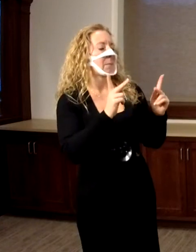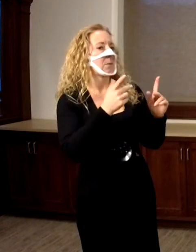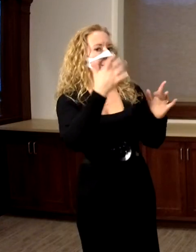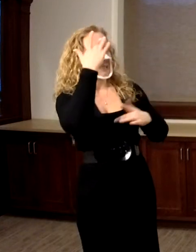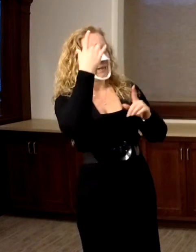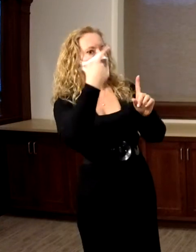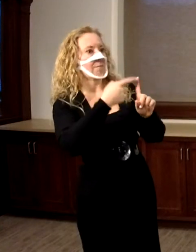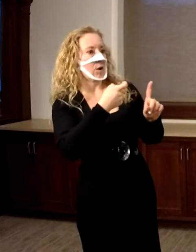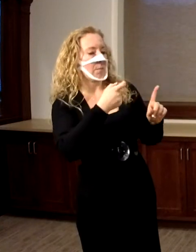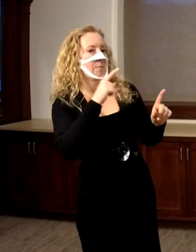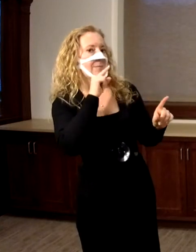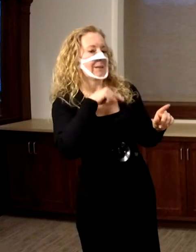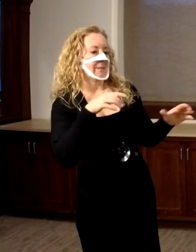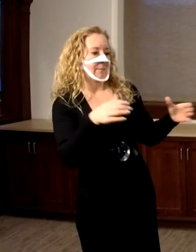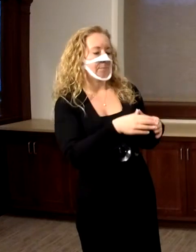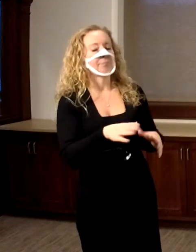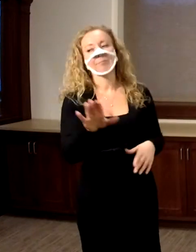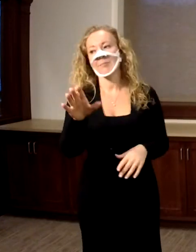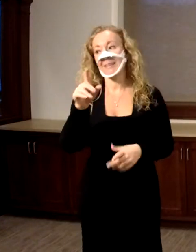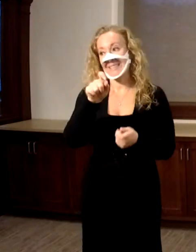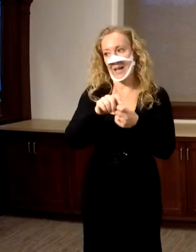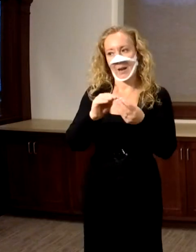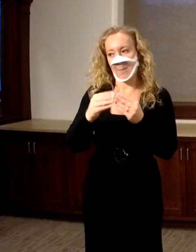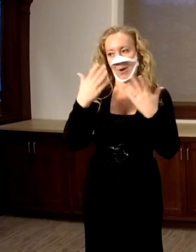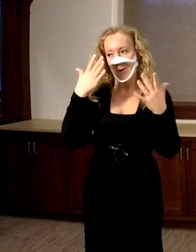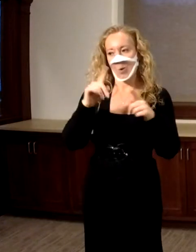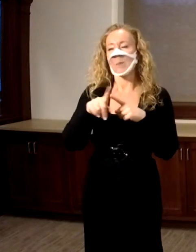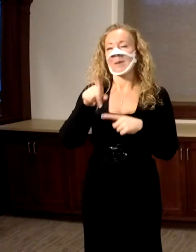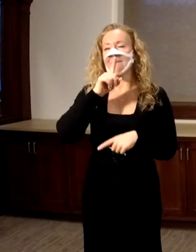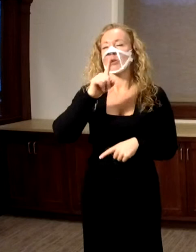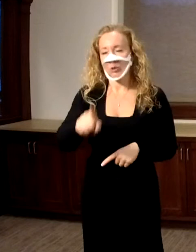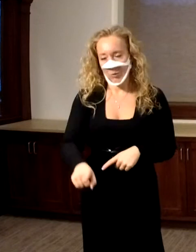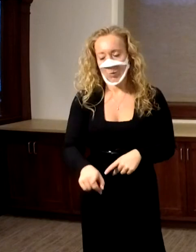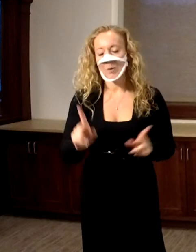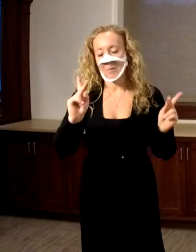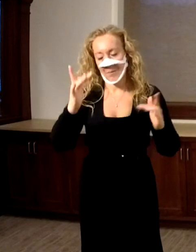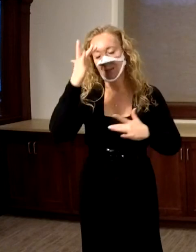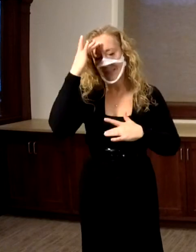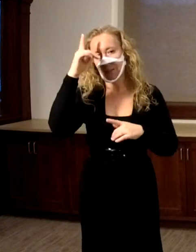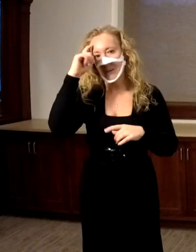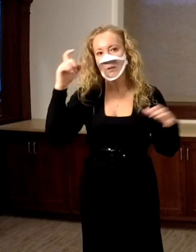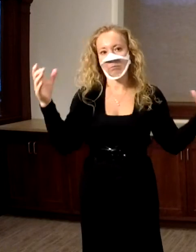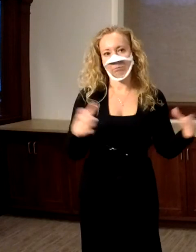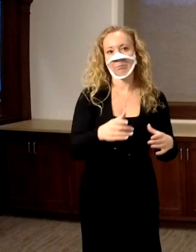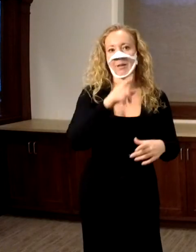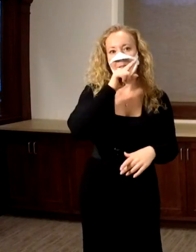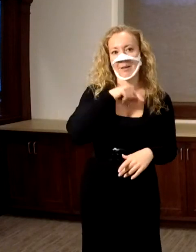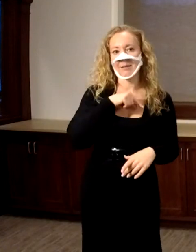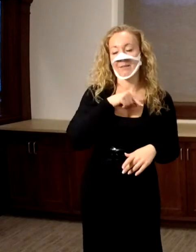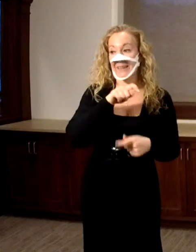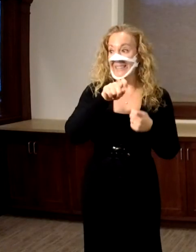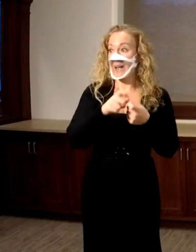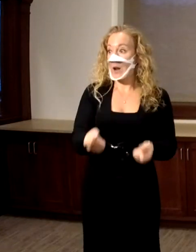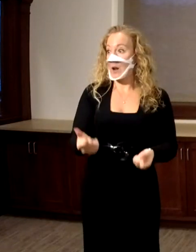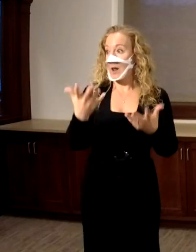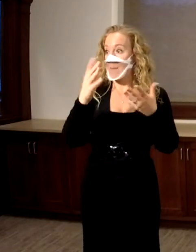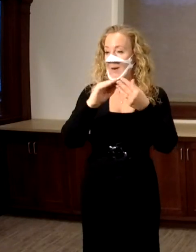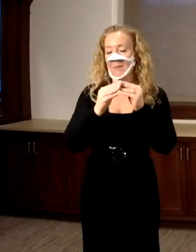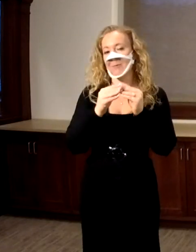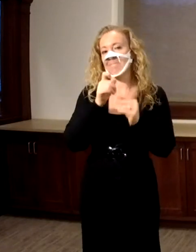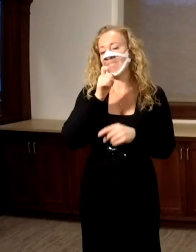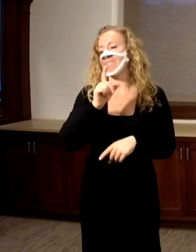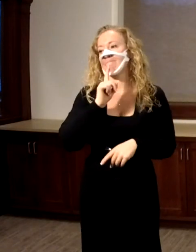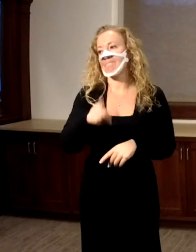exact number, but I can tell you for sure we've had cases related to Thanksgiving gatherings. I don't have that number off the top of my head, sorry.